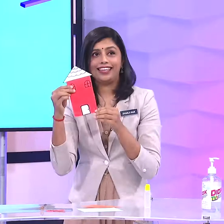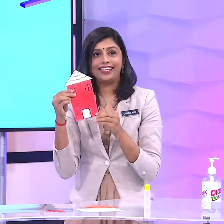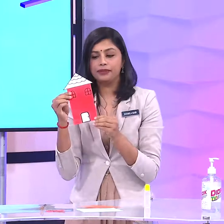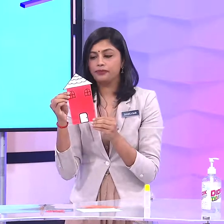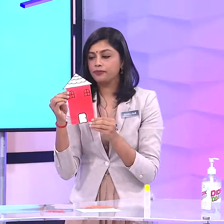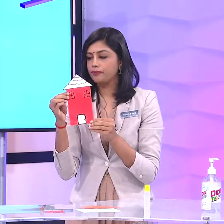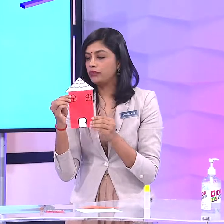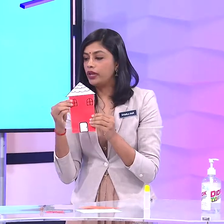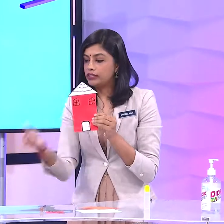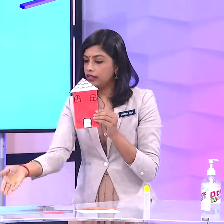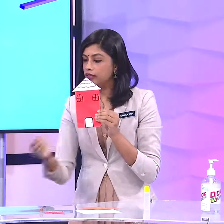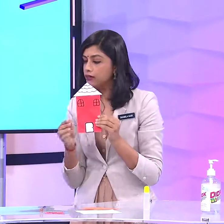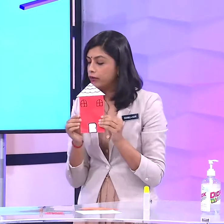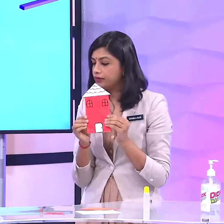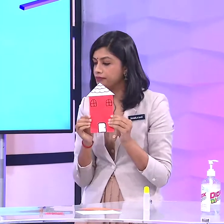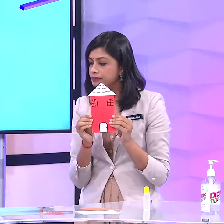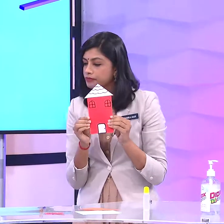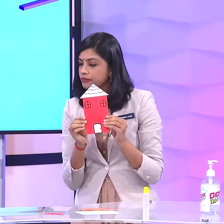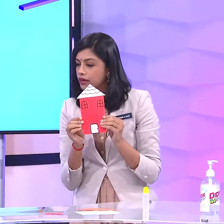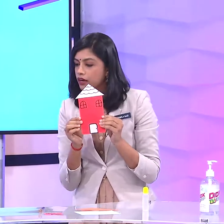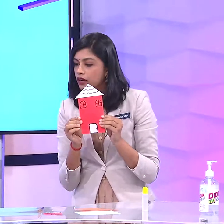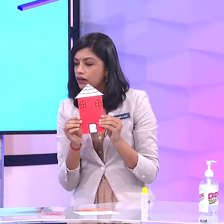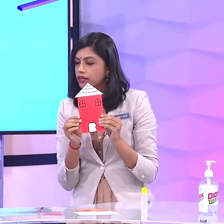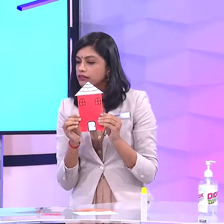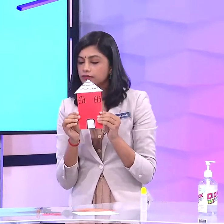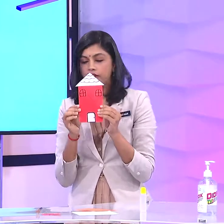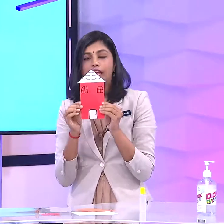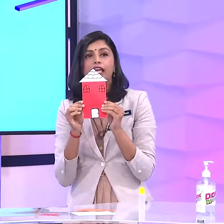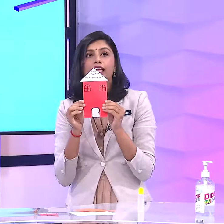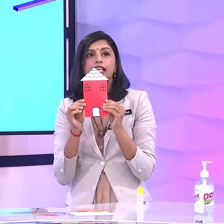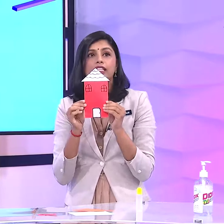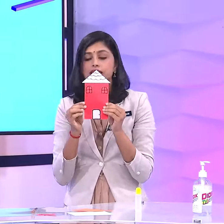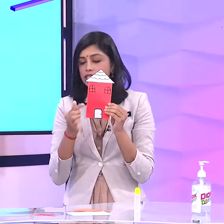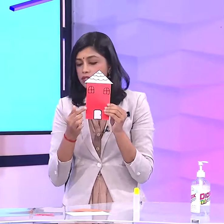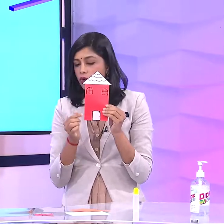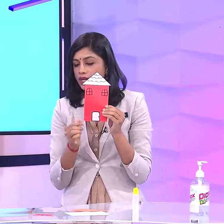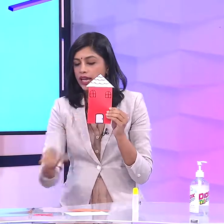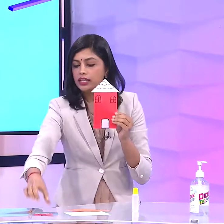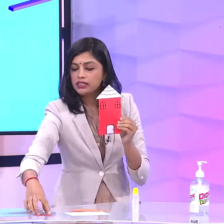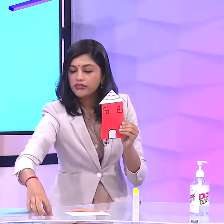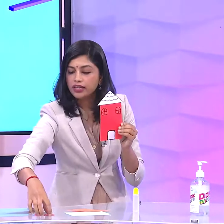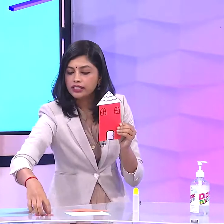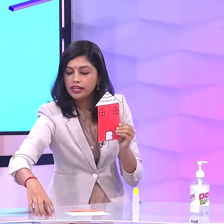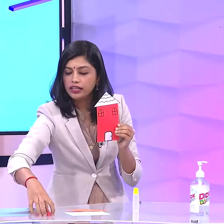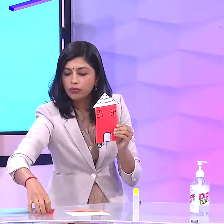here. You can take okay. one. Okay, this is mine. Okay, this is one and this is a very tiny one.